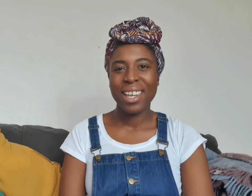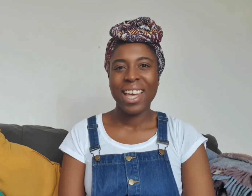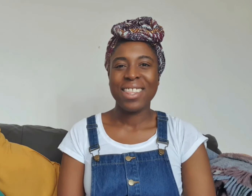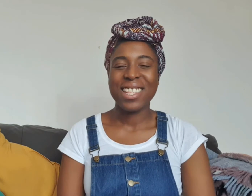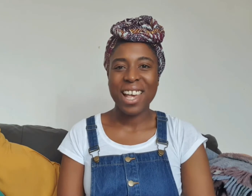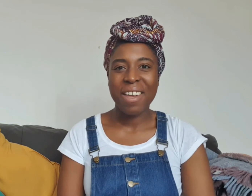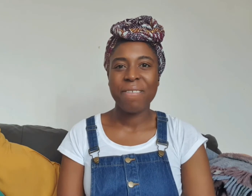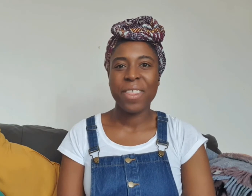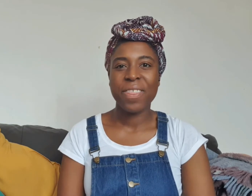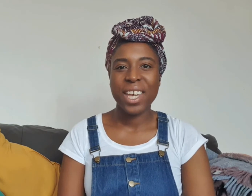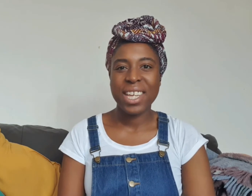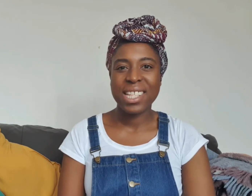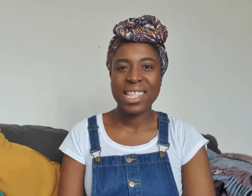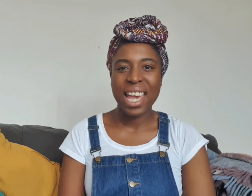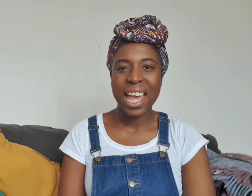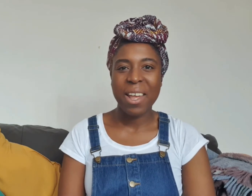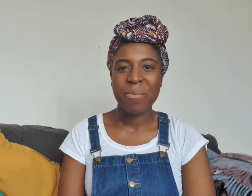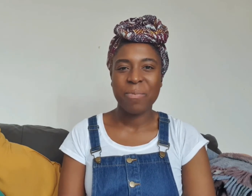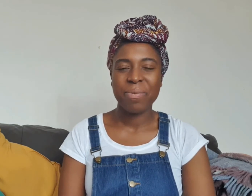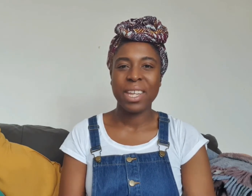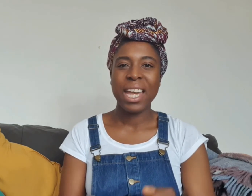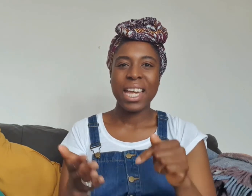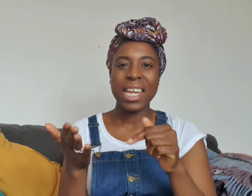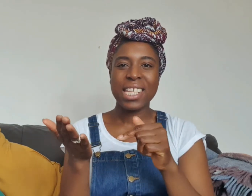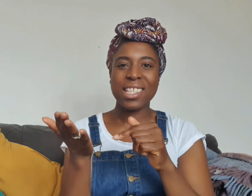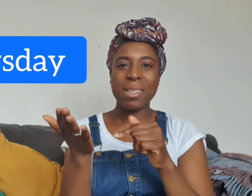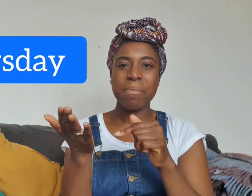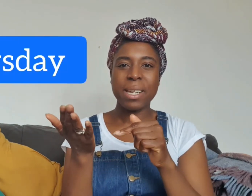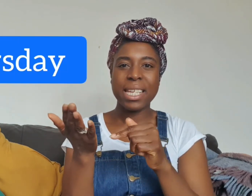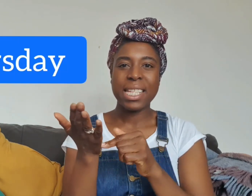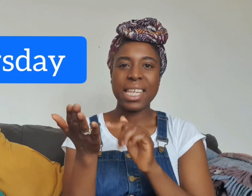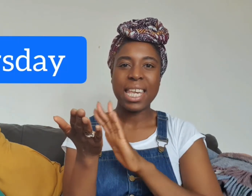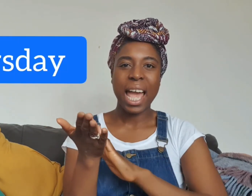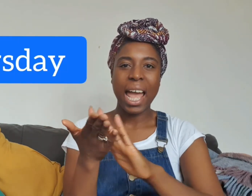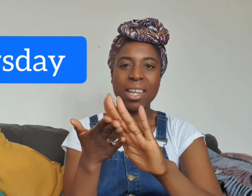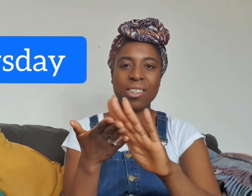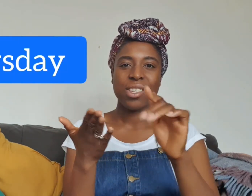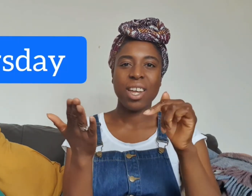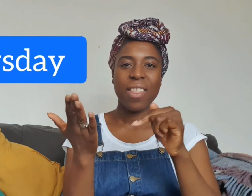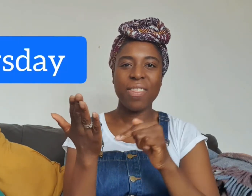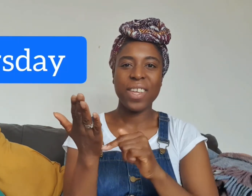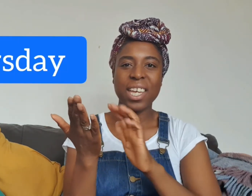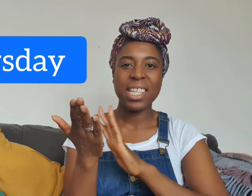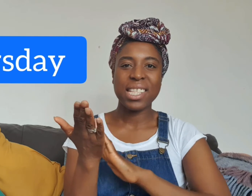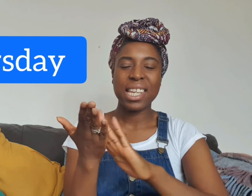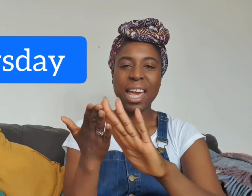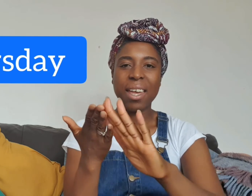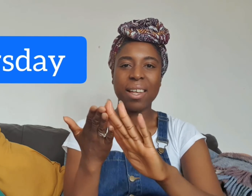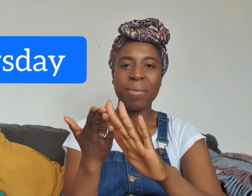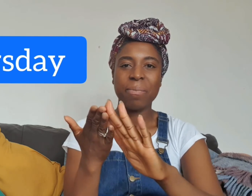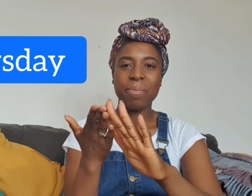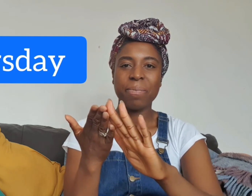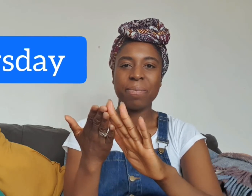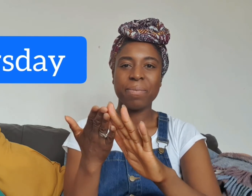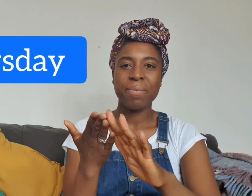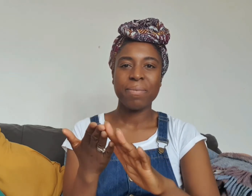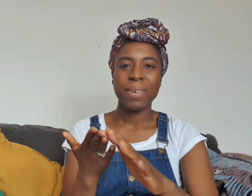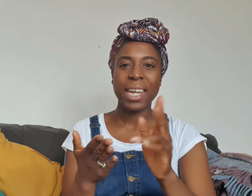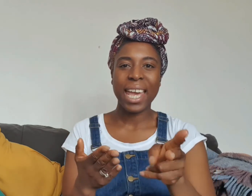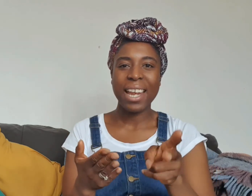The sign for Thursday is simply TH, Thursday. And